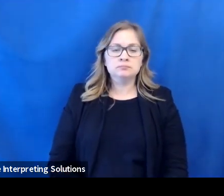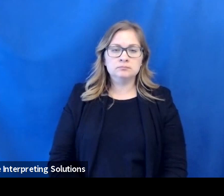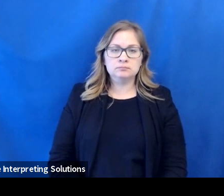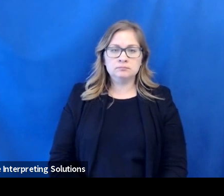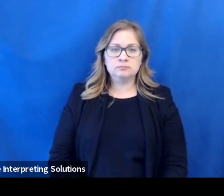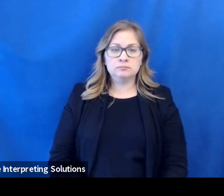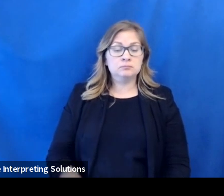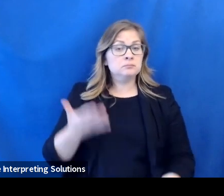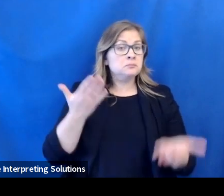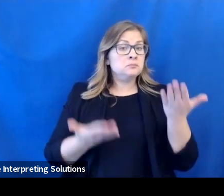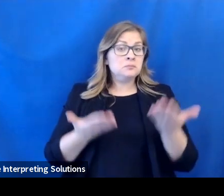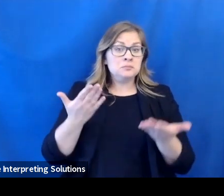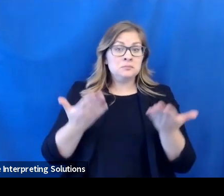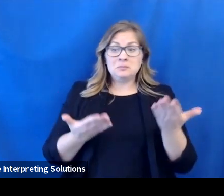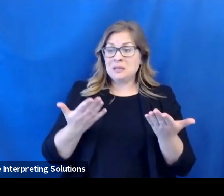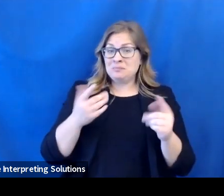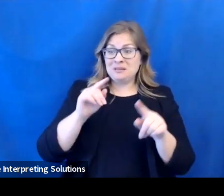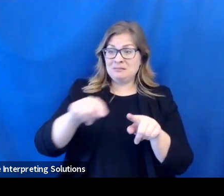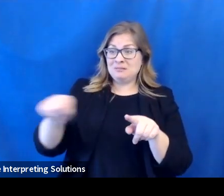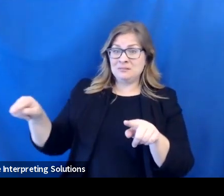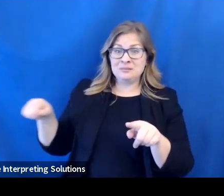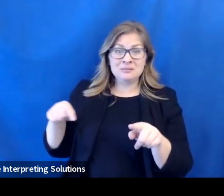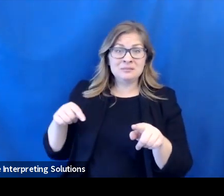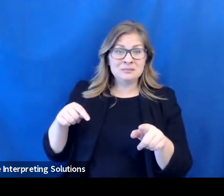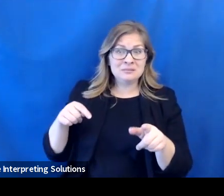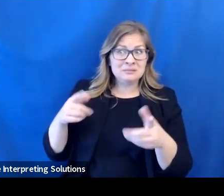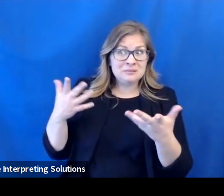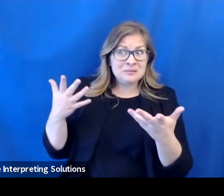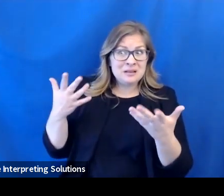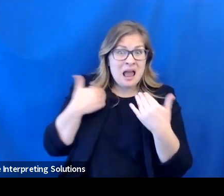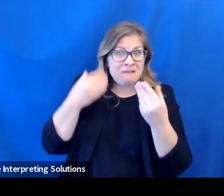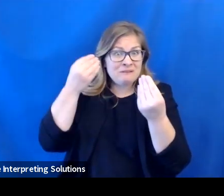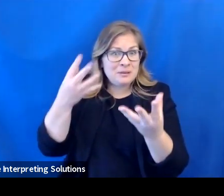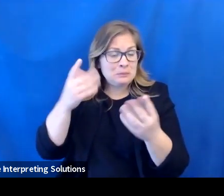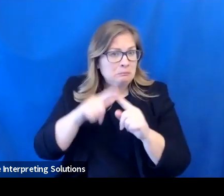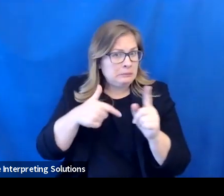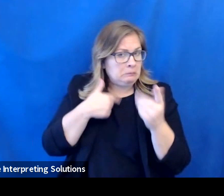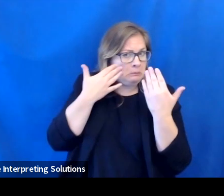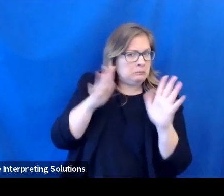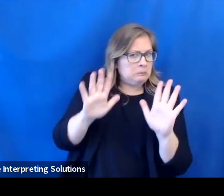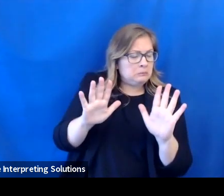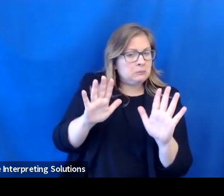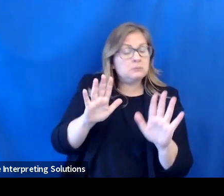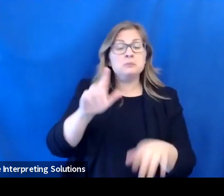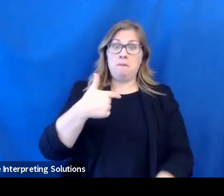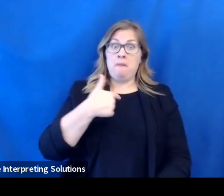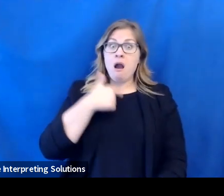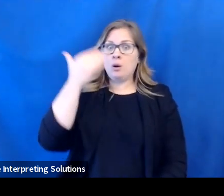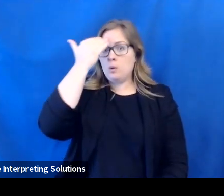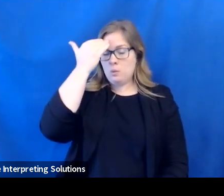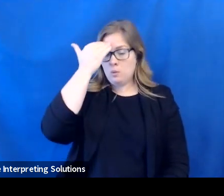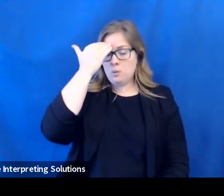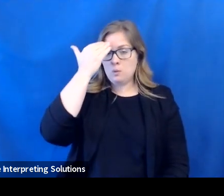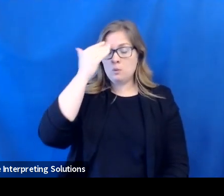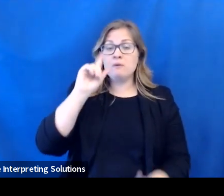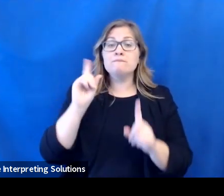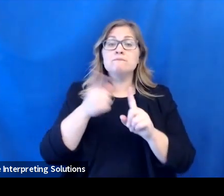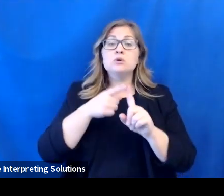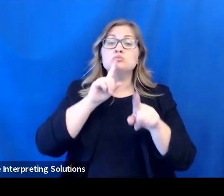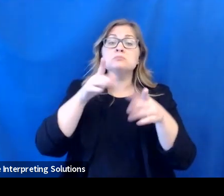haven't heard that yet. But I do know, what I do know is that first responders are concerned about what they